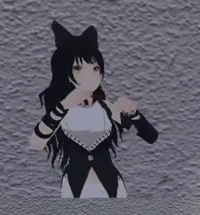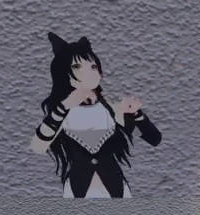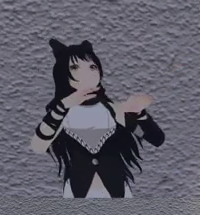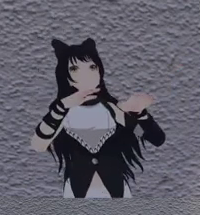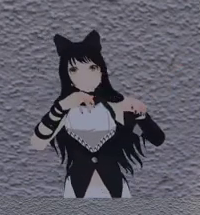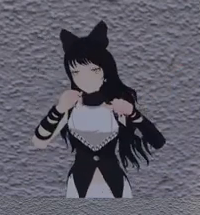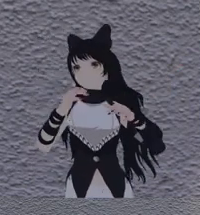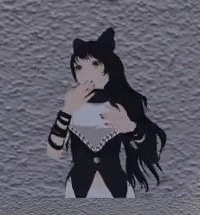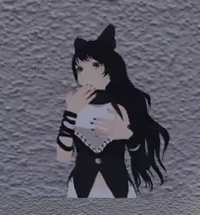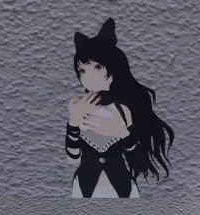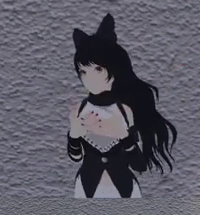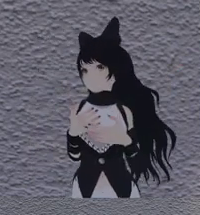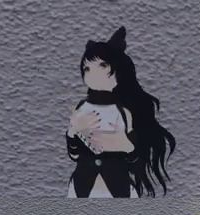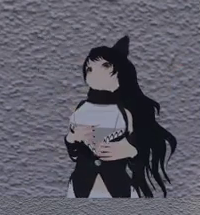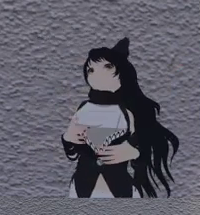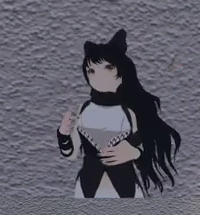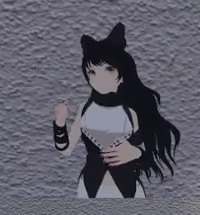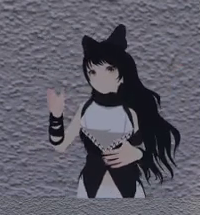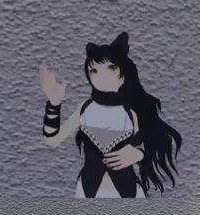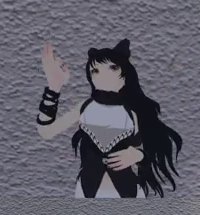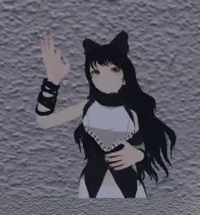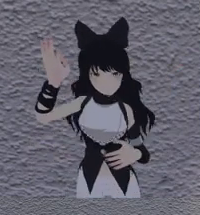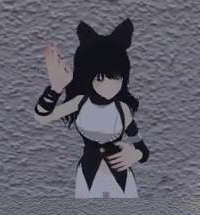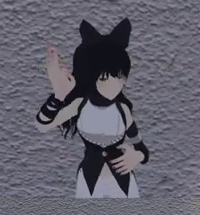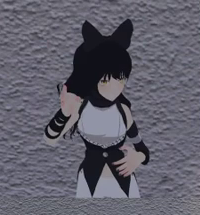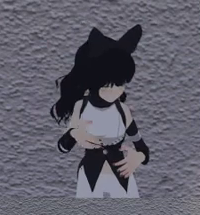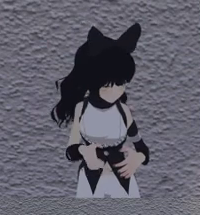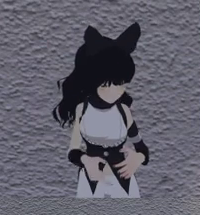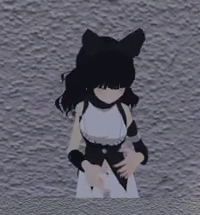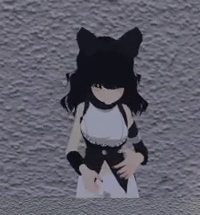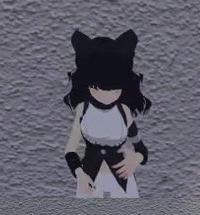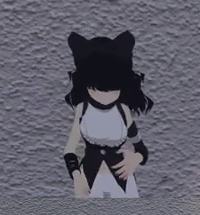Yep, good. Just like that. Freeze. Good.